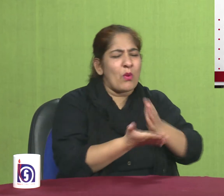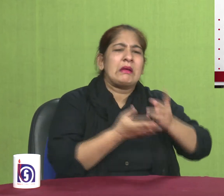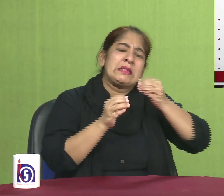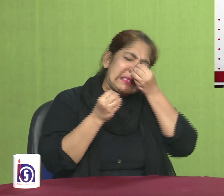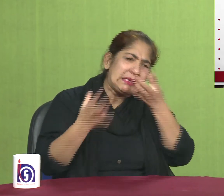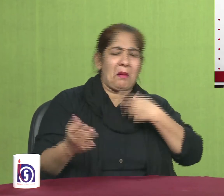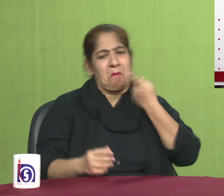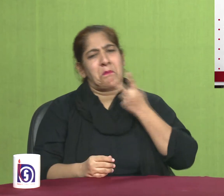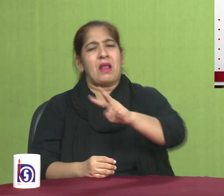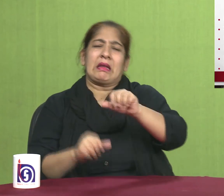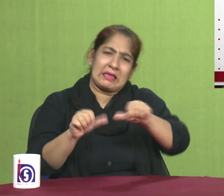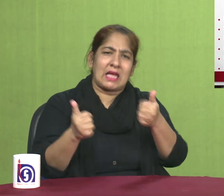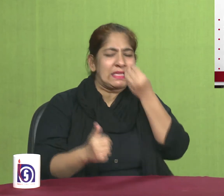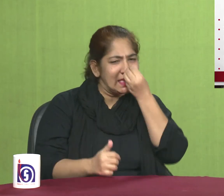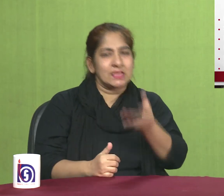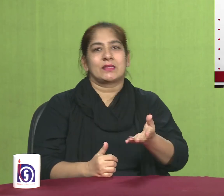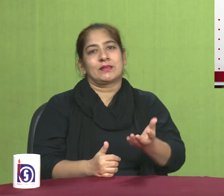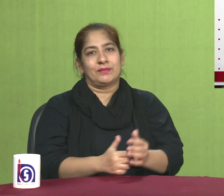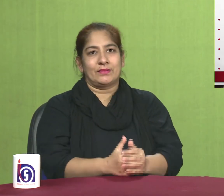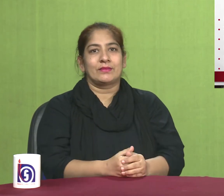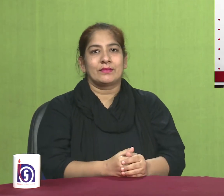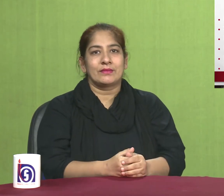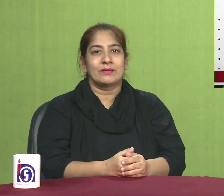The fifth is that the repayment is easy.